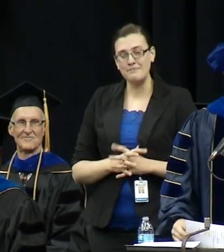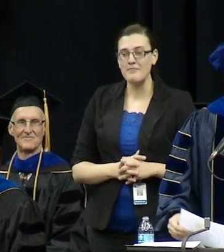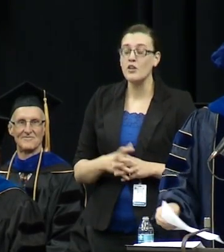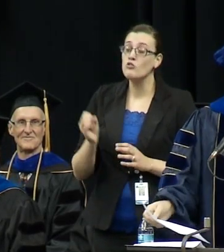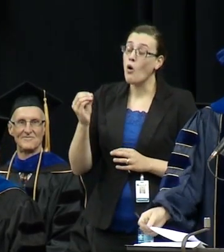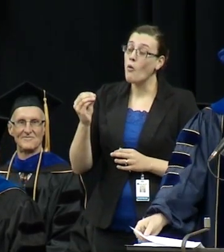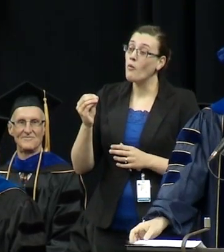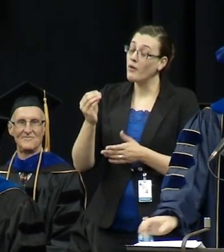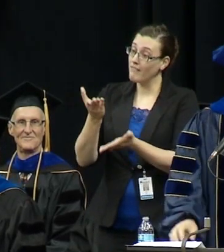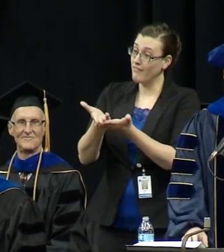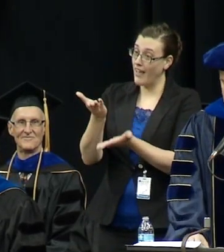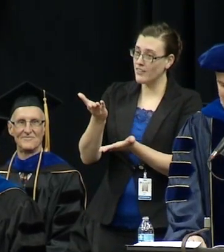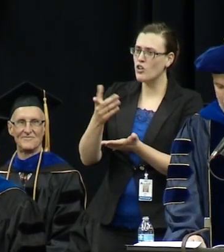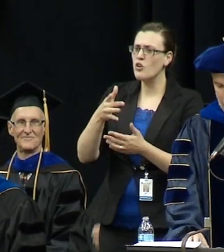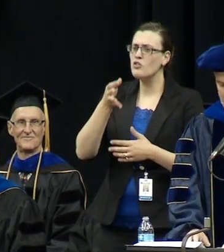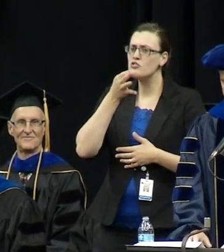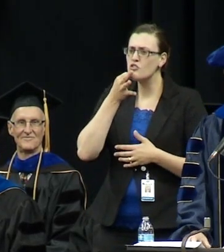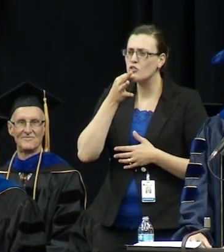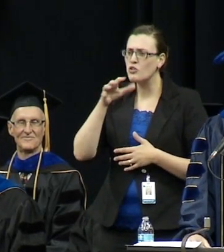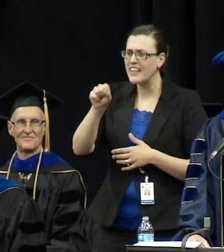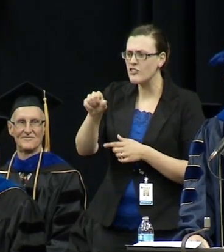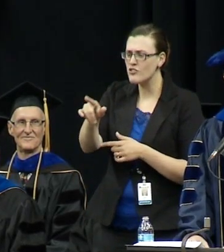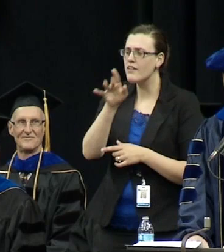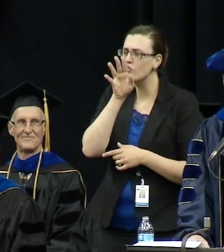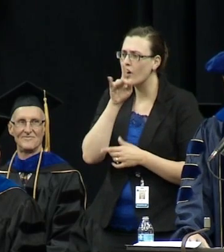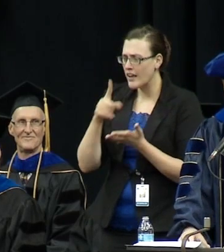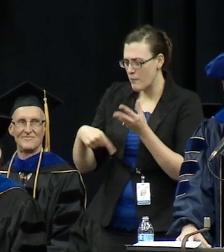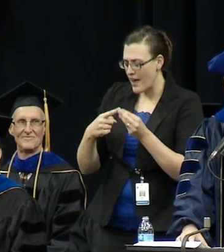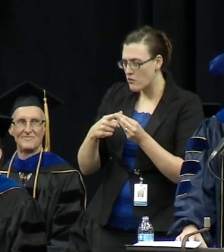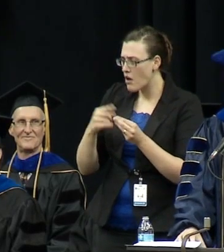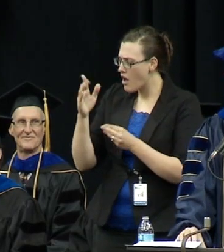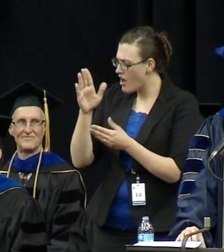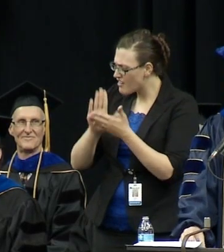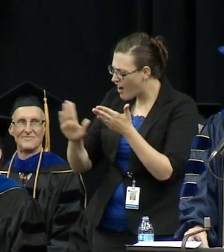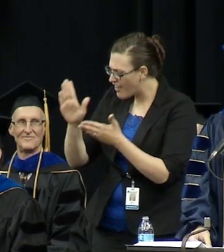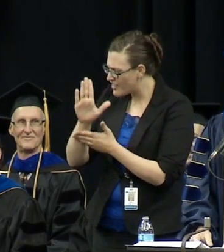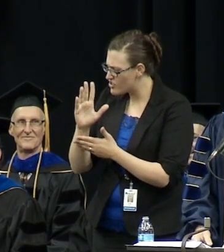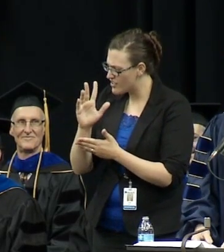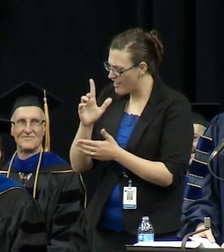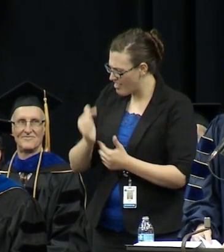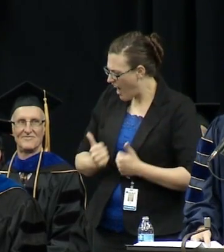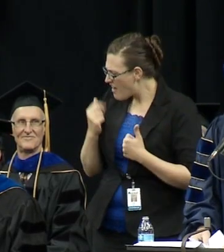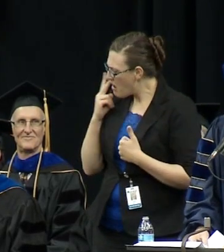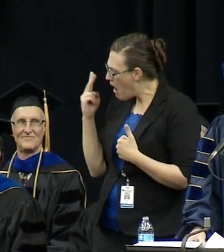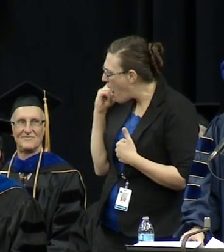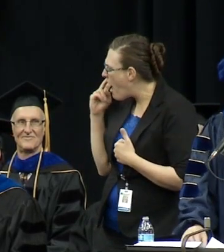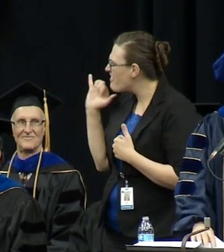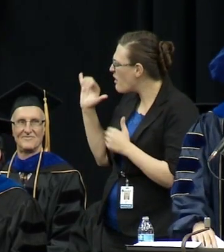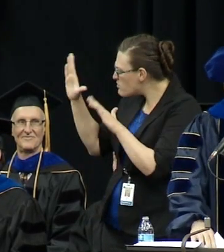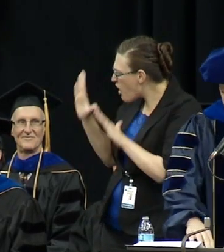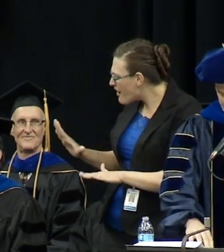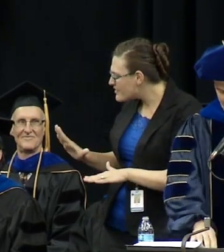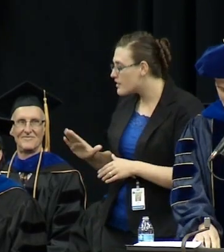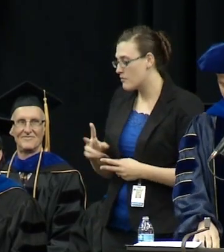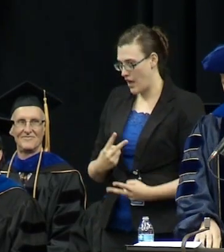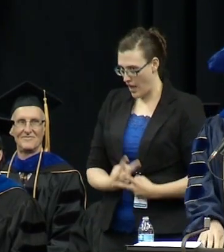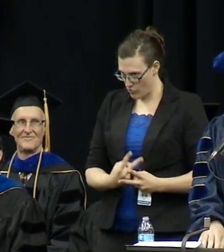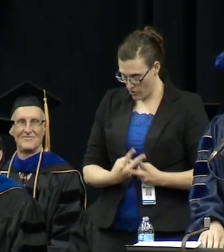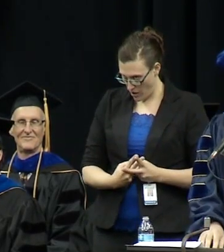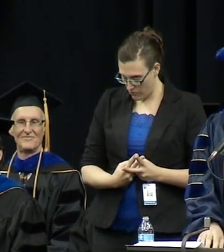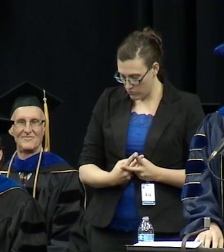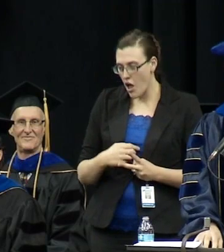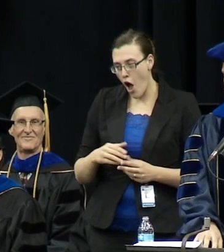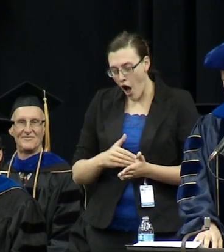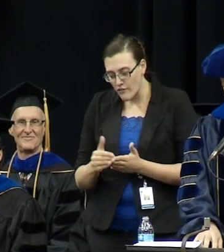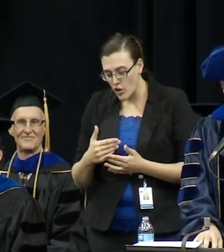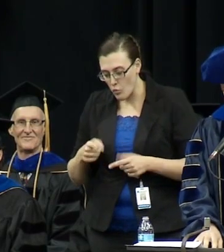In fact, you will soon catch yourself saying things like, college life was so good, Iowa was awesome. Hashtag, often